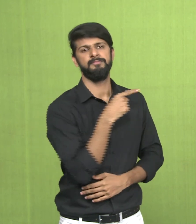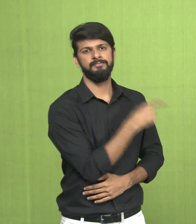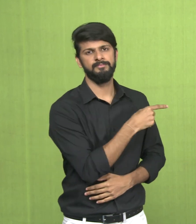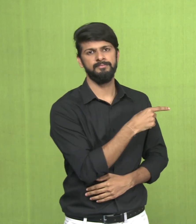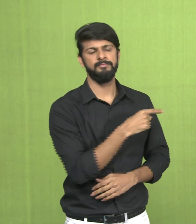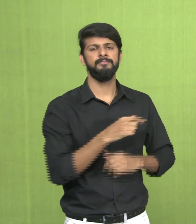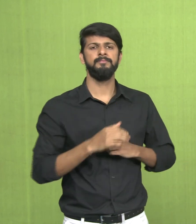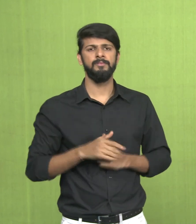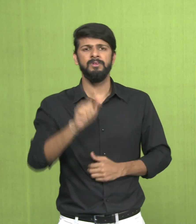signlanguage@nios.ac.in.